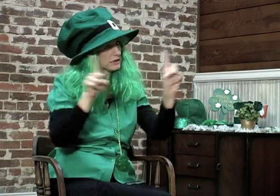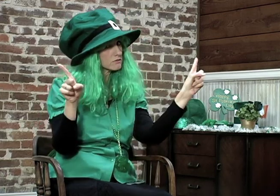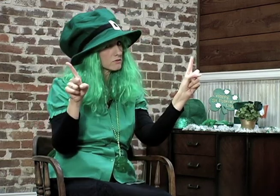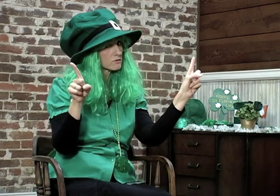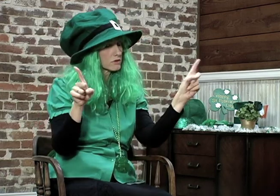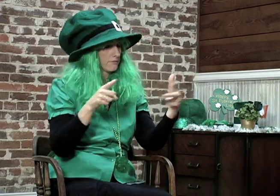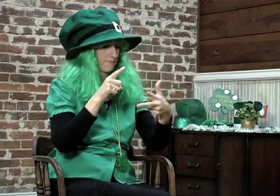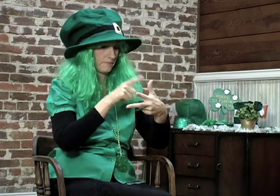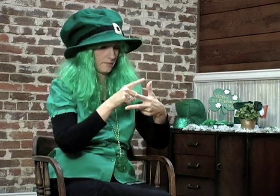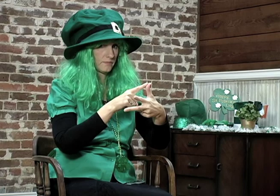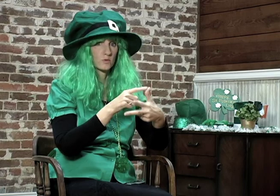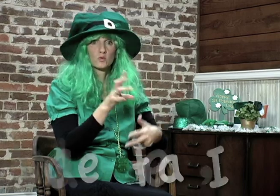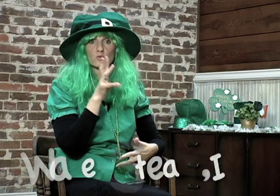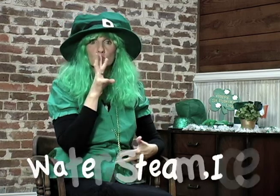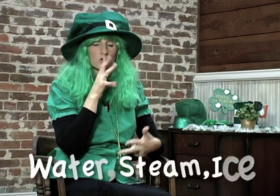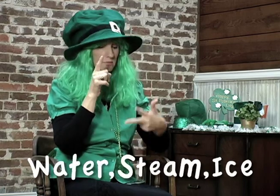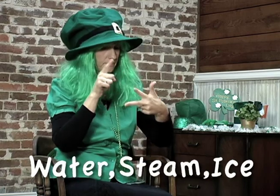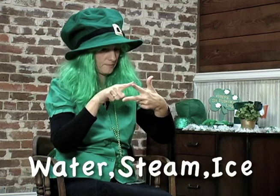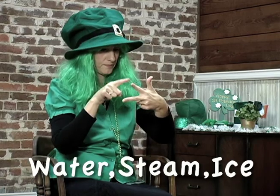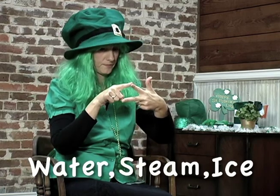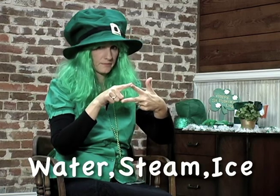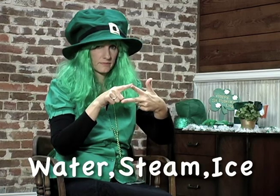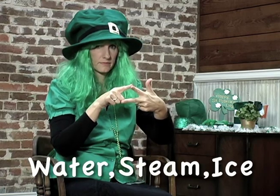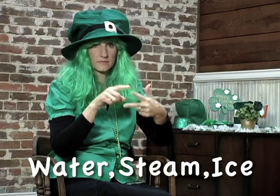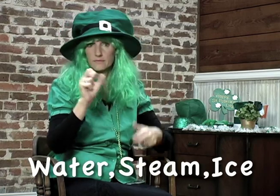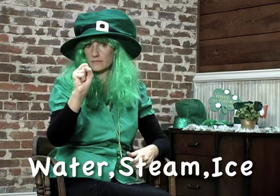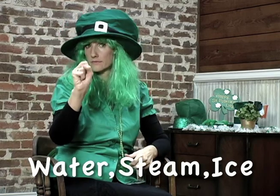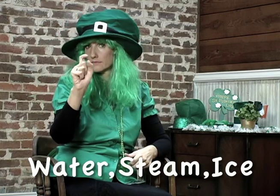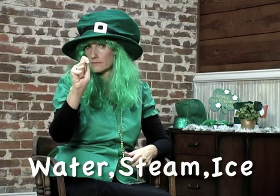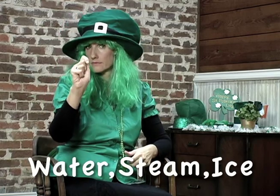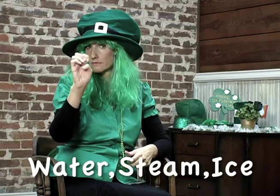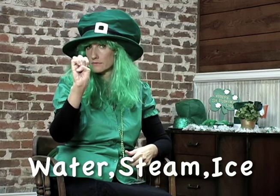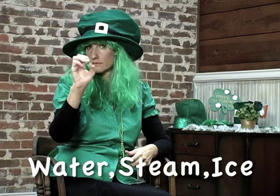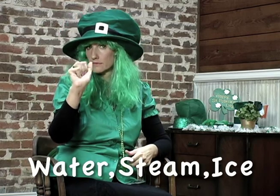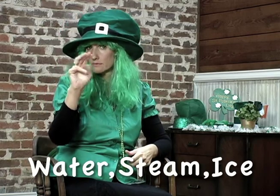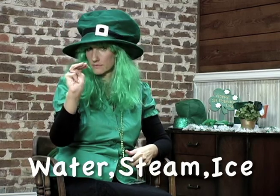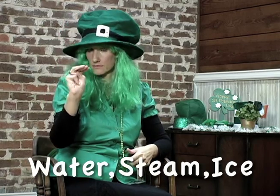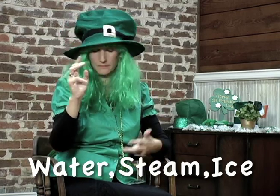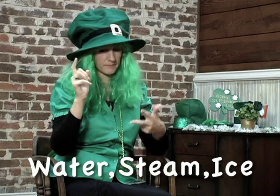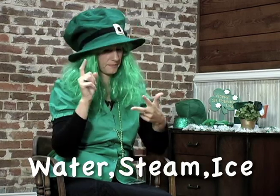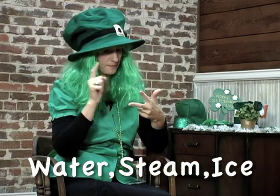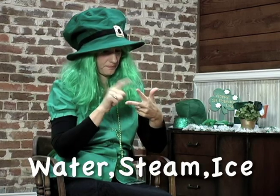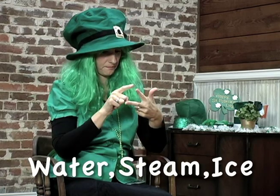They're all different. Water, steam,